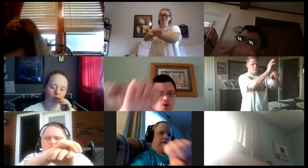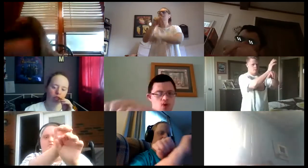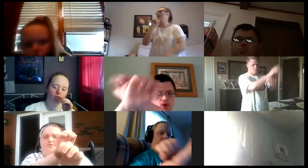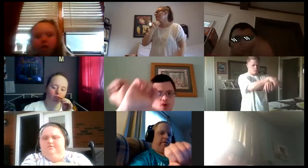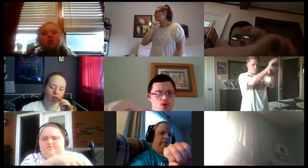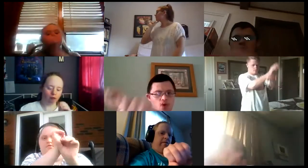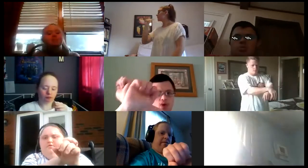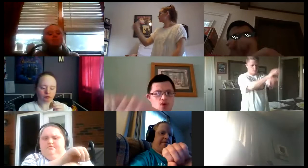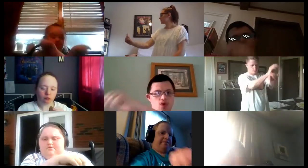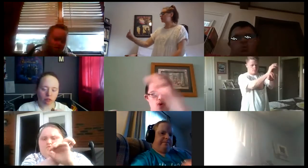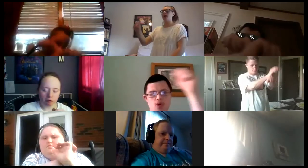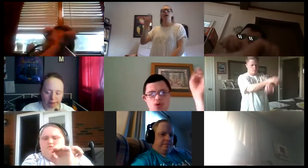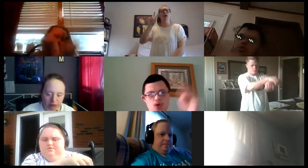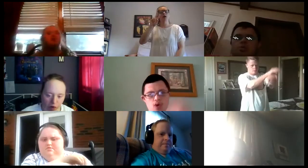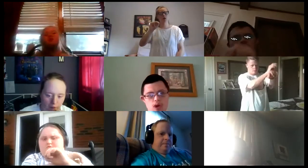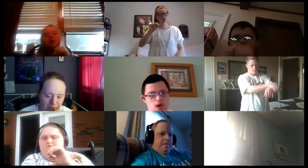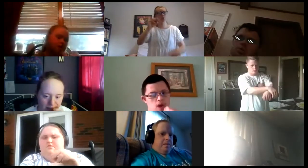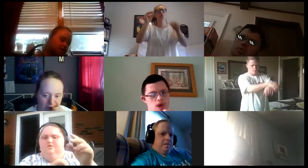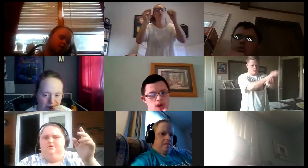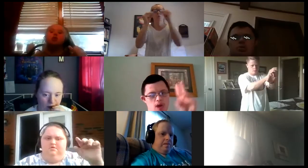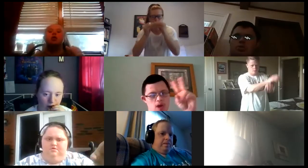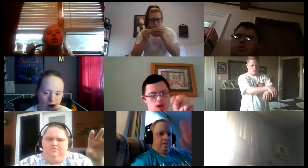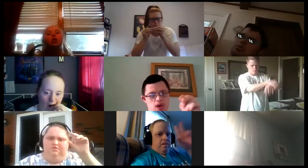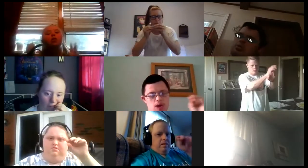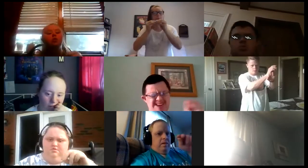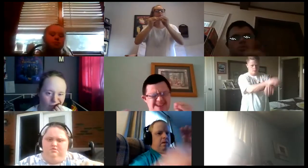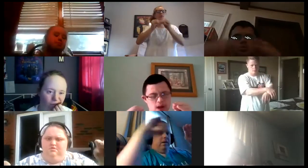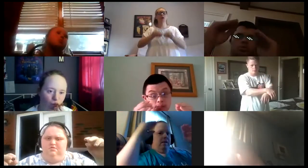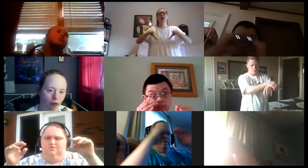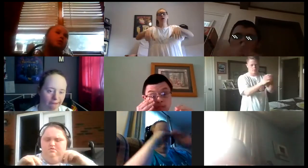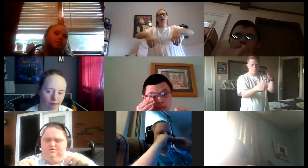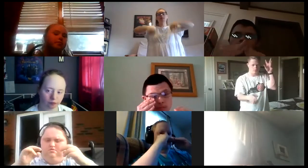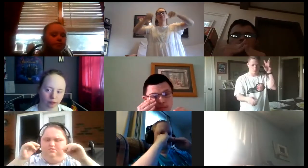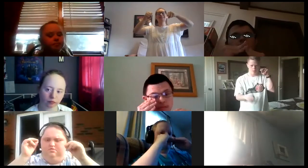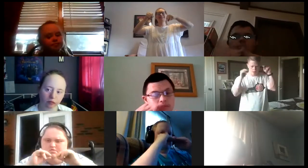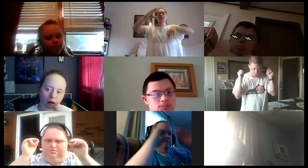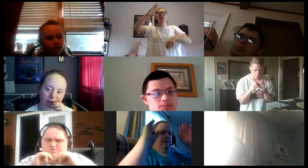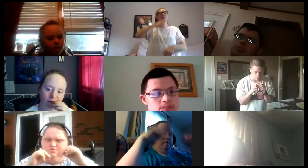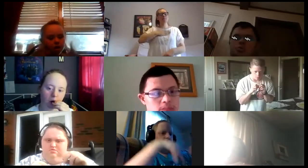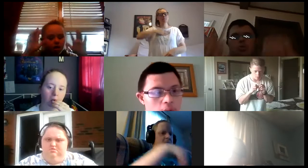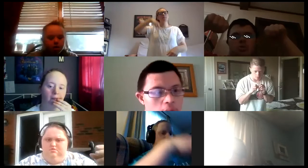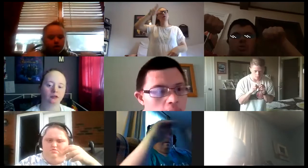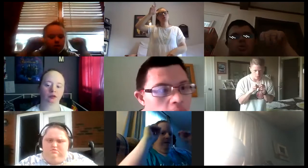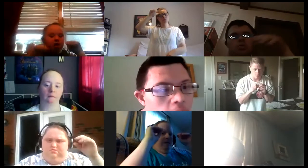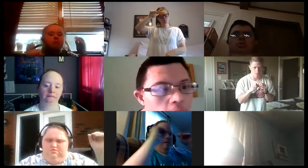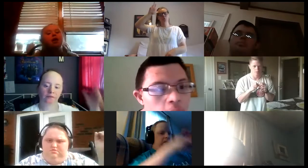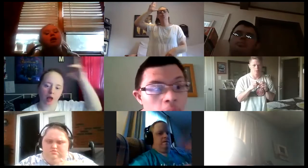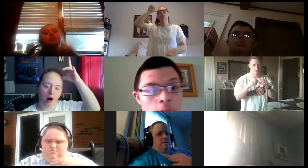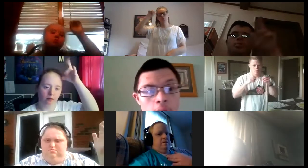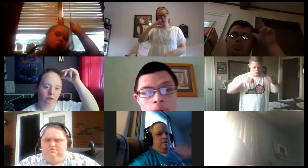till I can't no more. I'm to take my